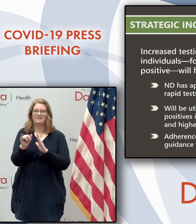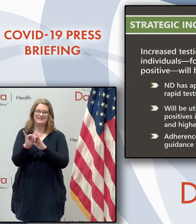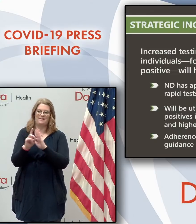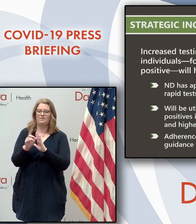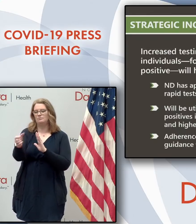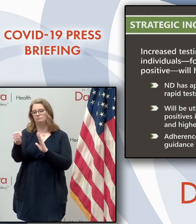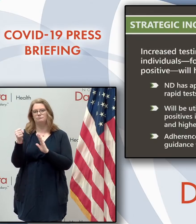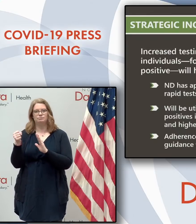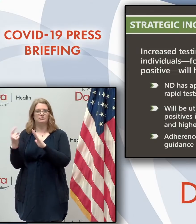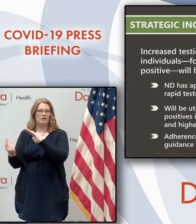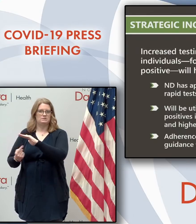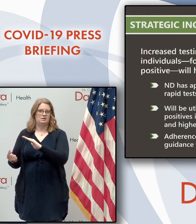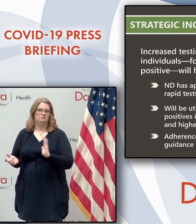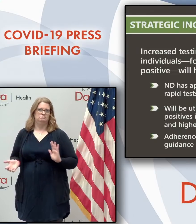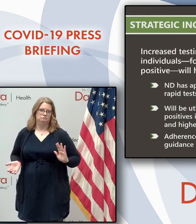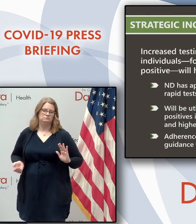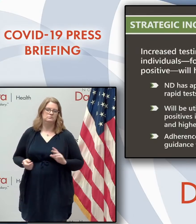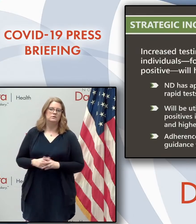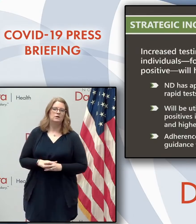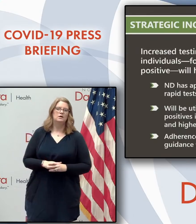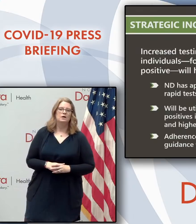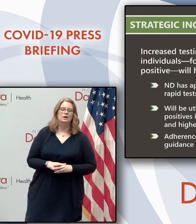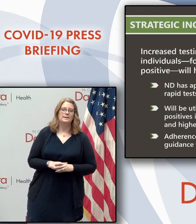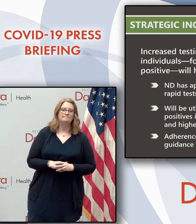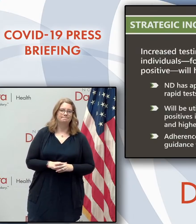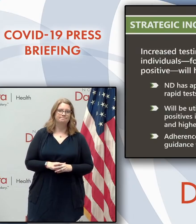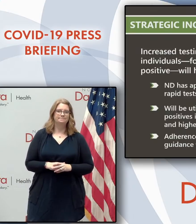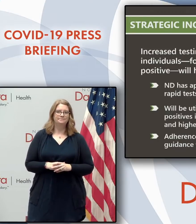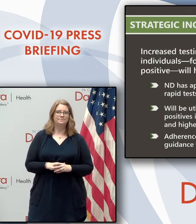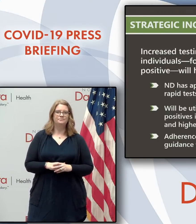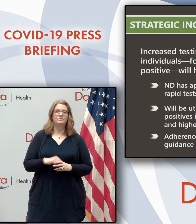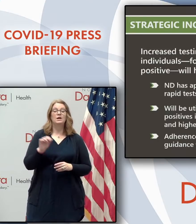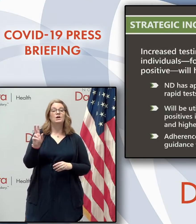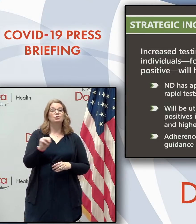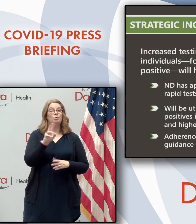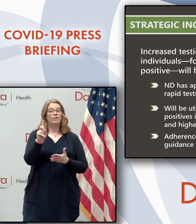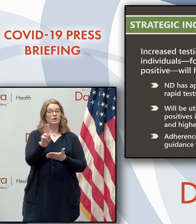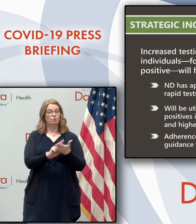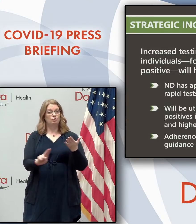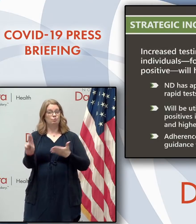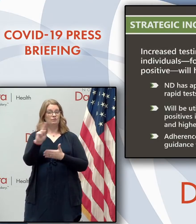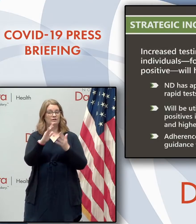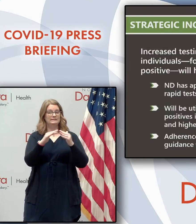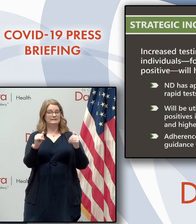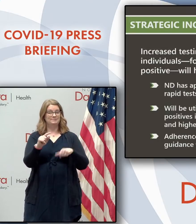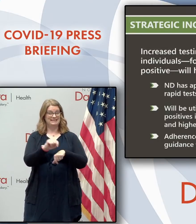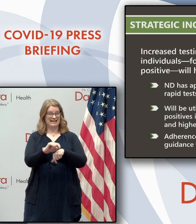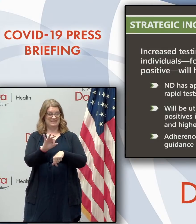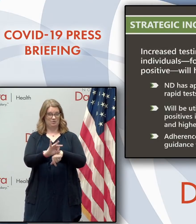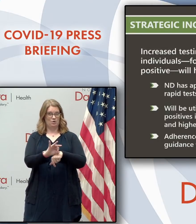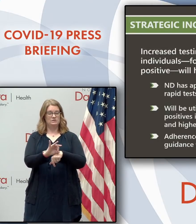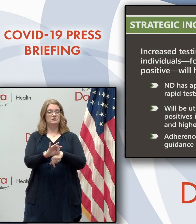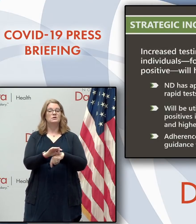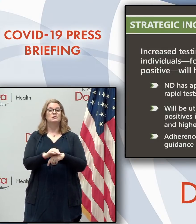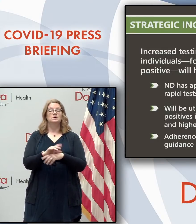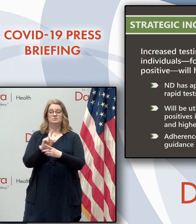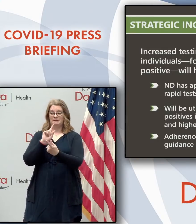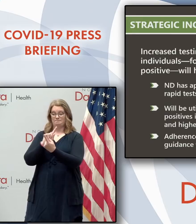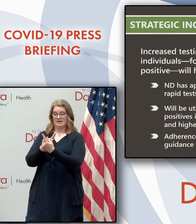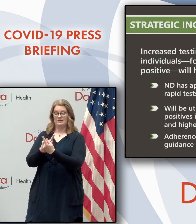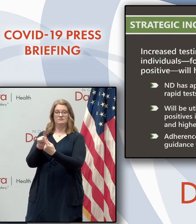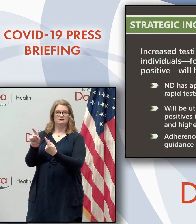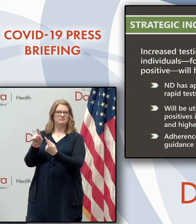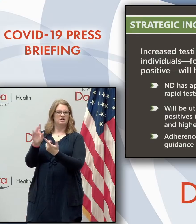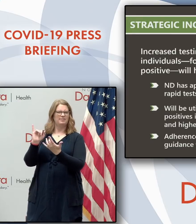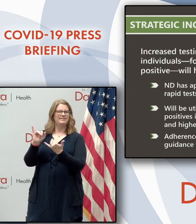faster. And again, meeting with the North Dakota University System Task Force today. That's happening